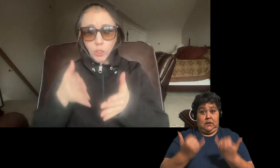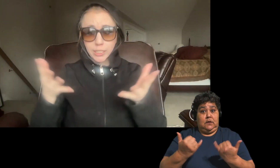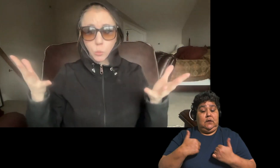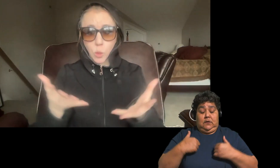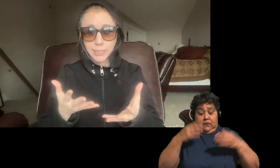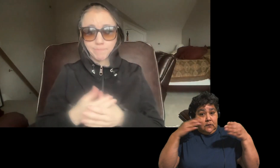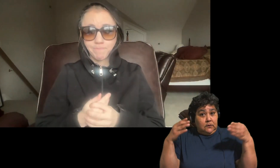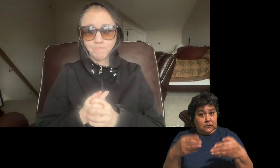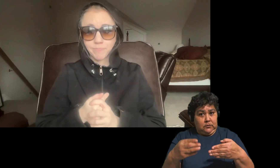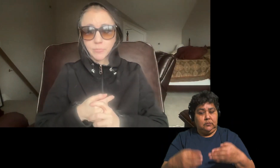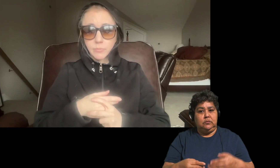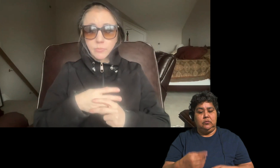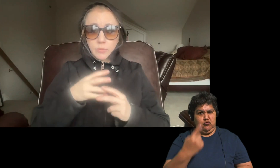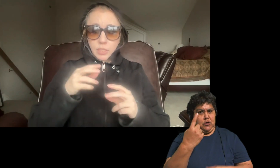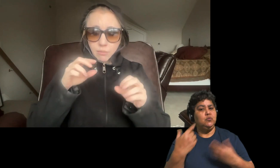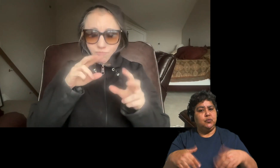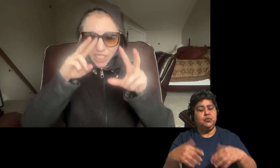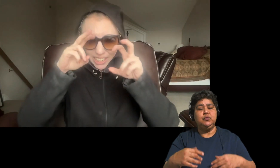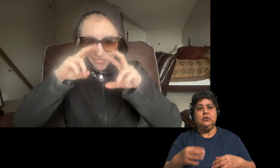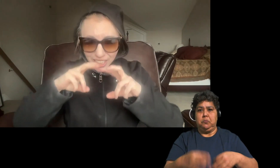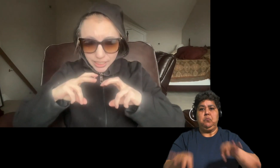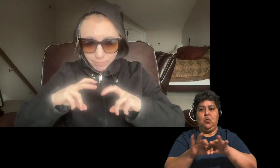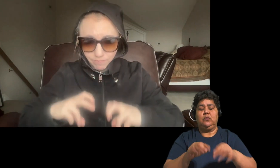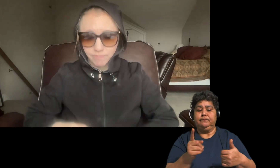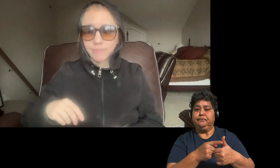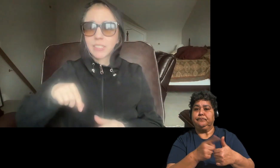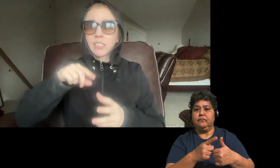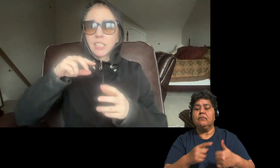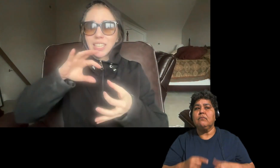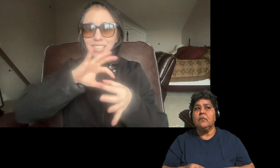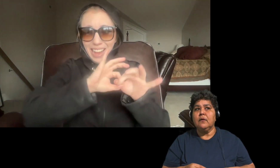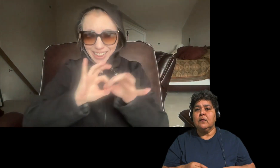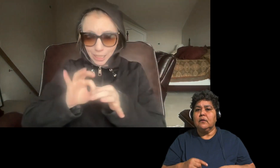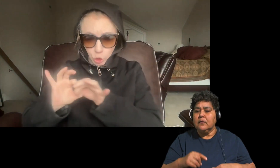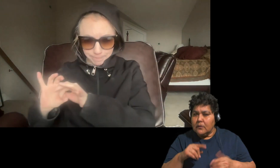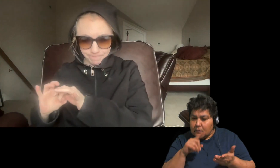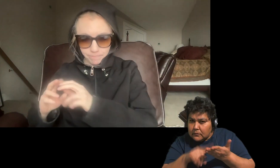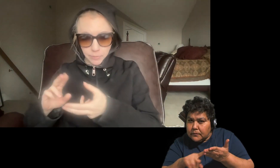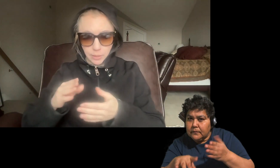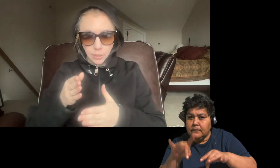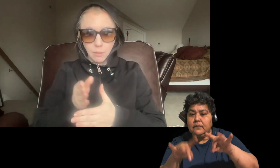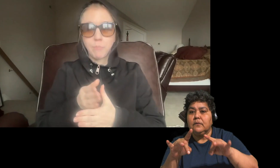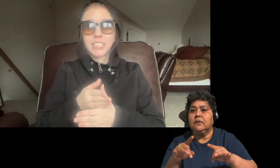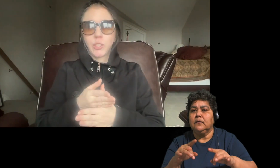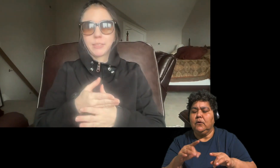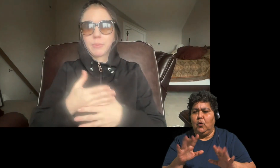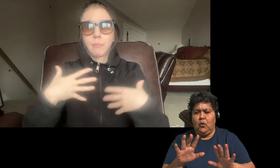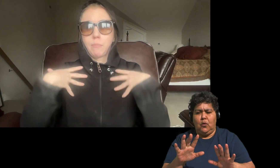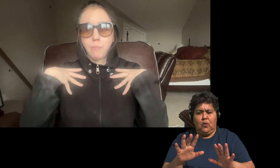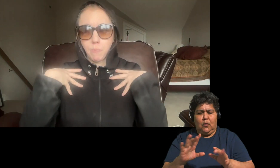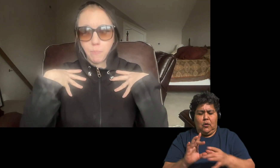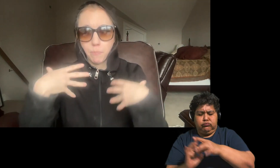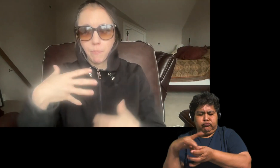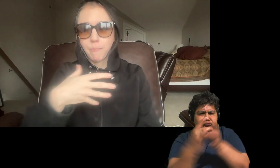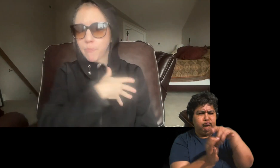Well, right now, one of the biggest thing I'm focusing on is uncovering a very deep web of